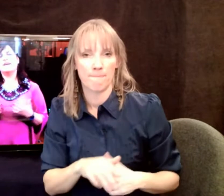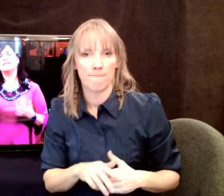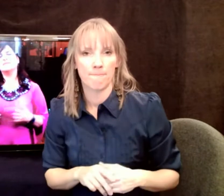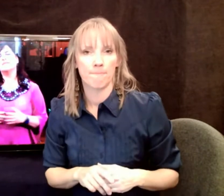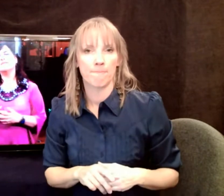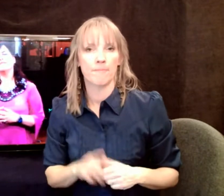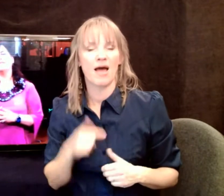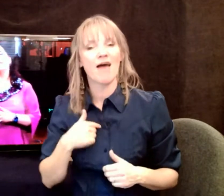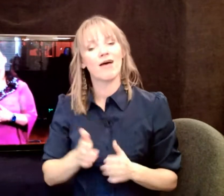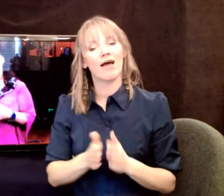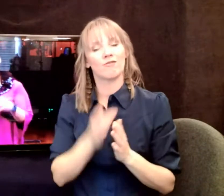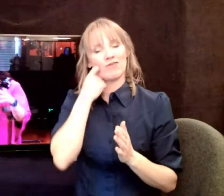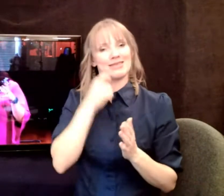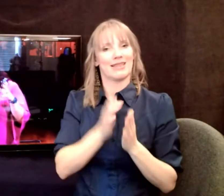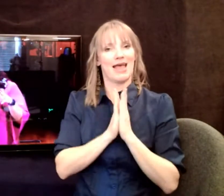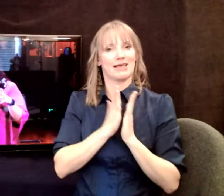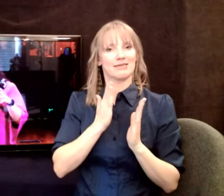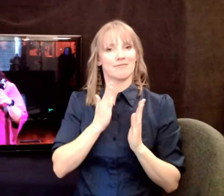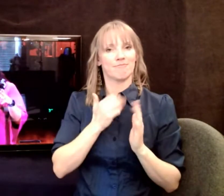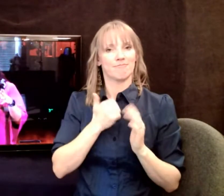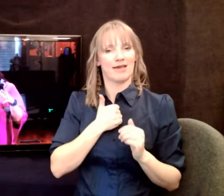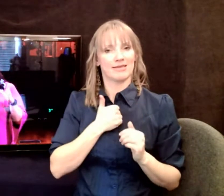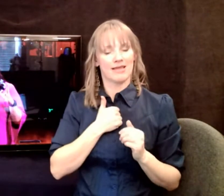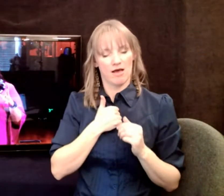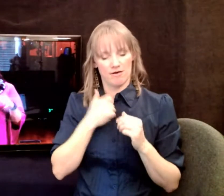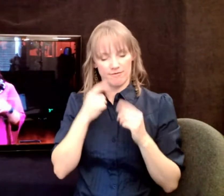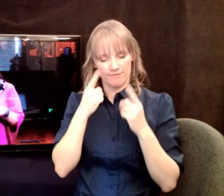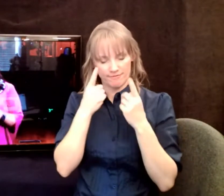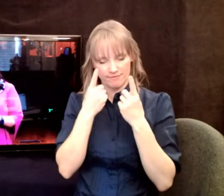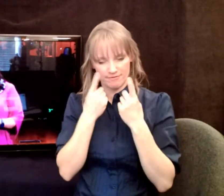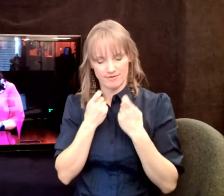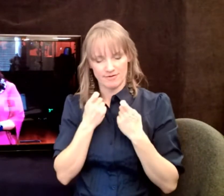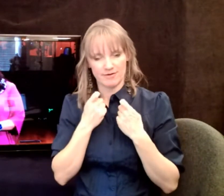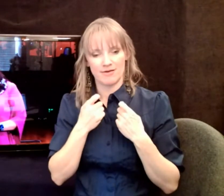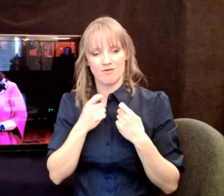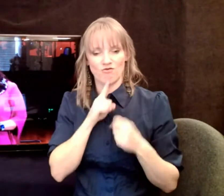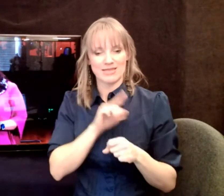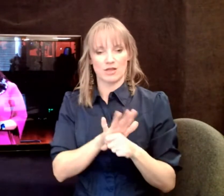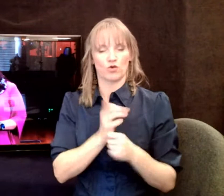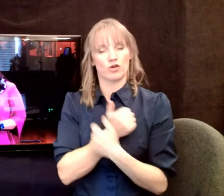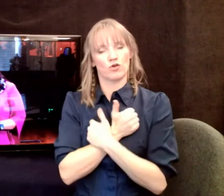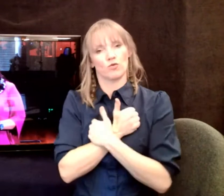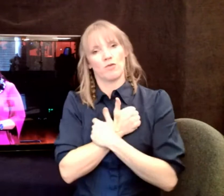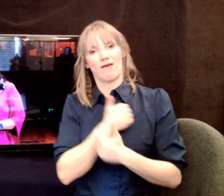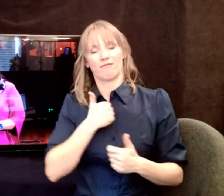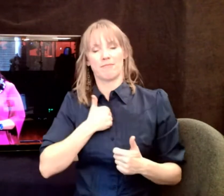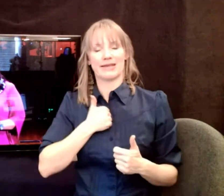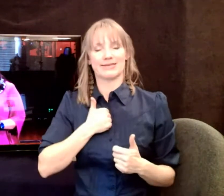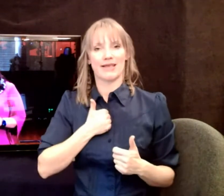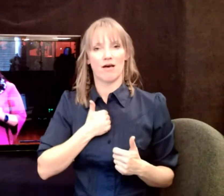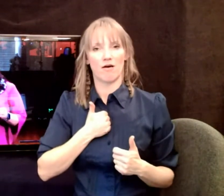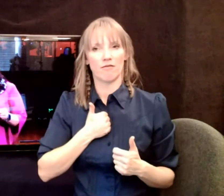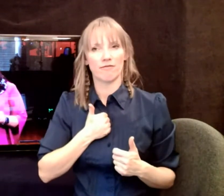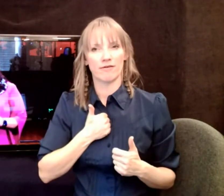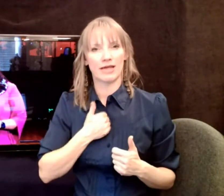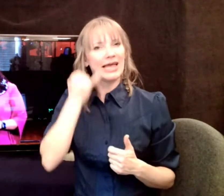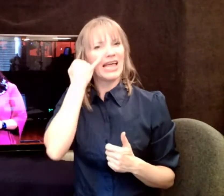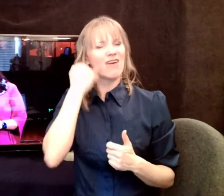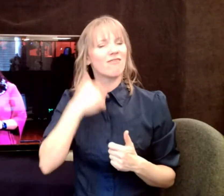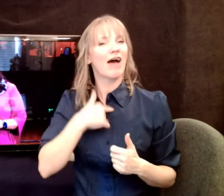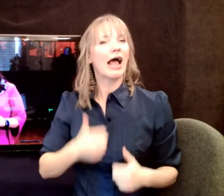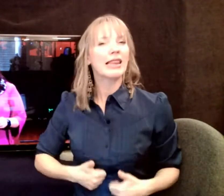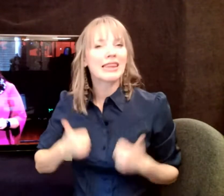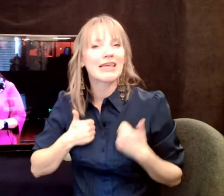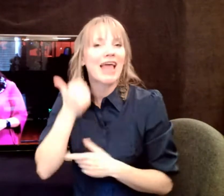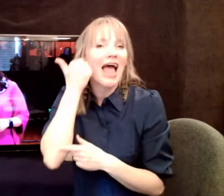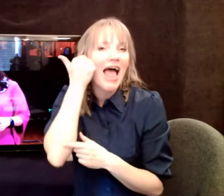I've asked myself recently, in the space of that resolution to love myself, if I were to live every